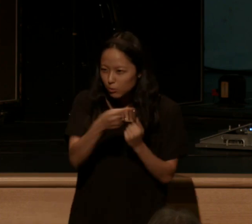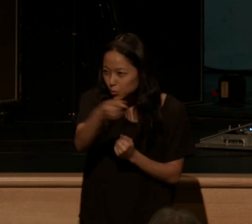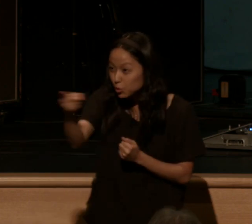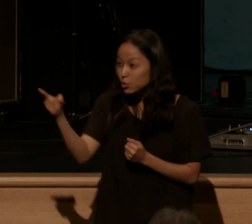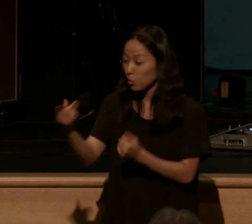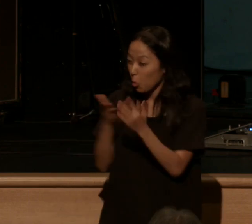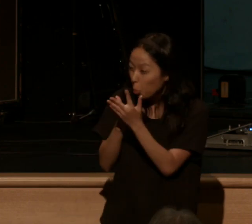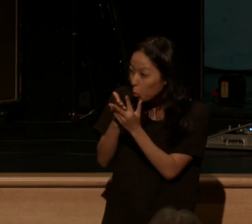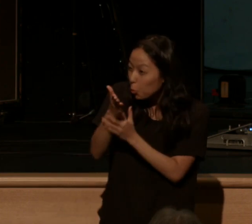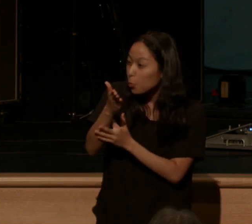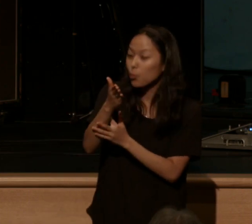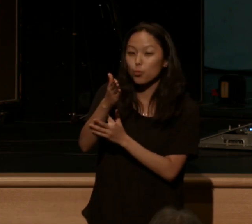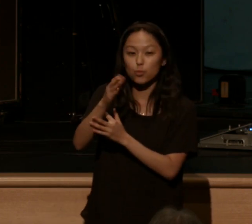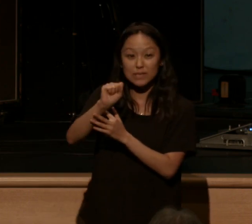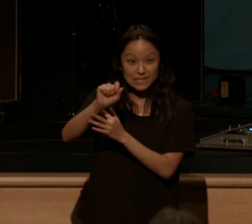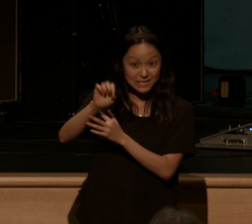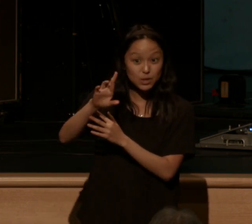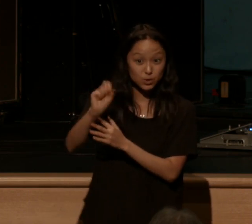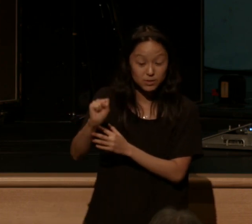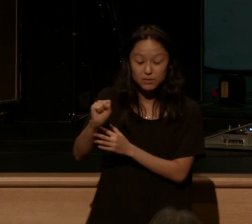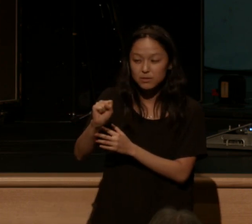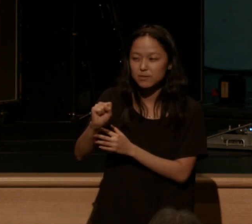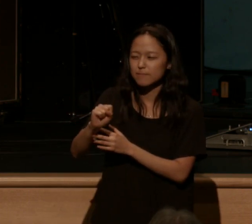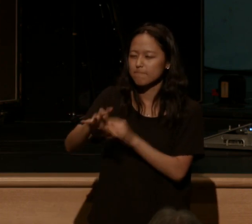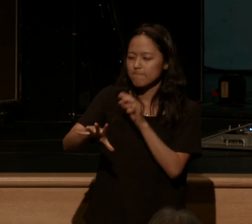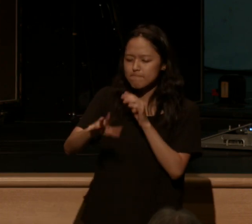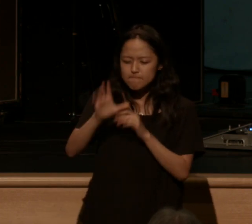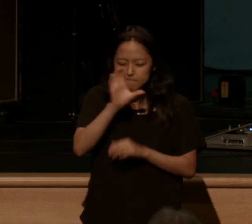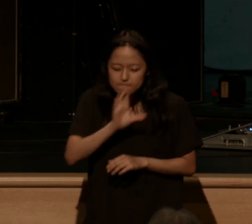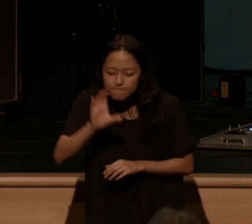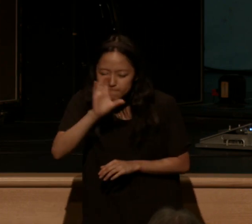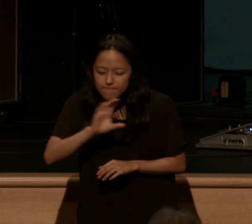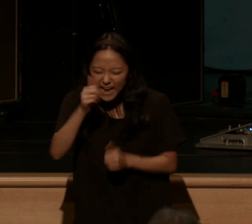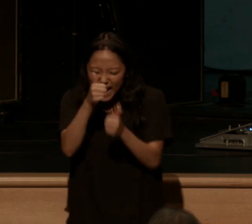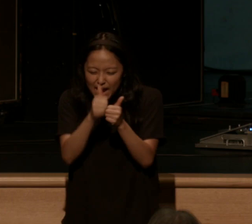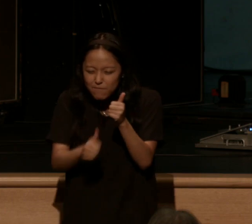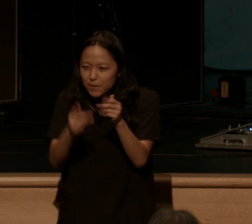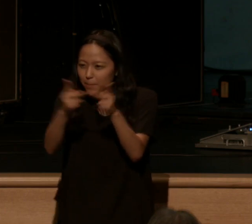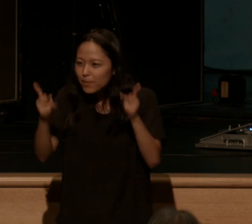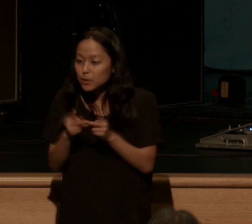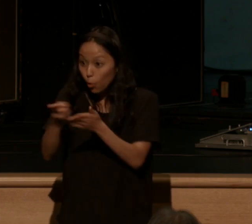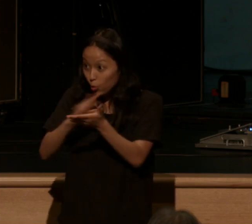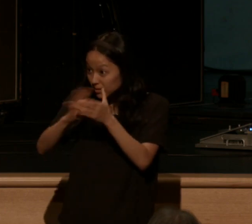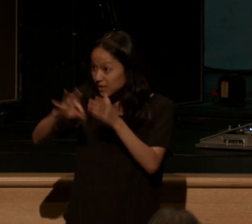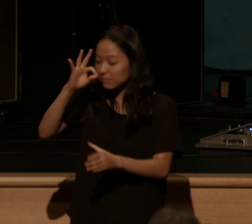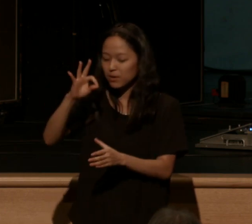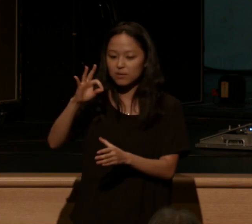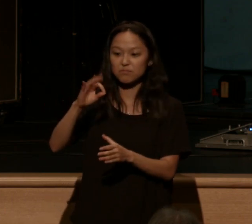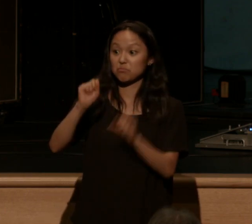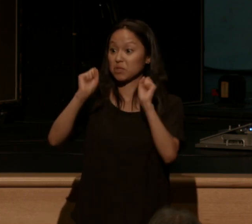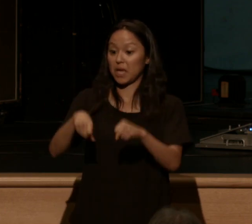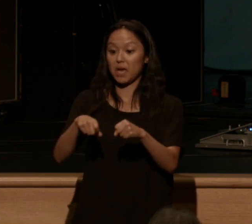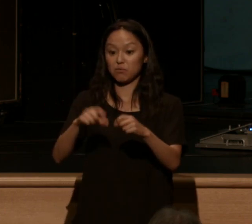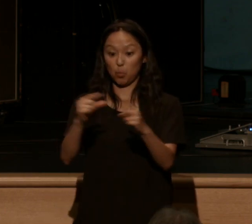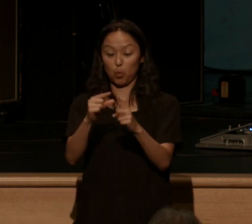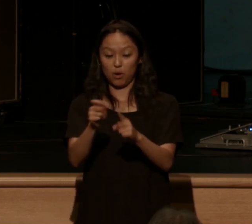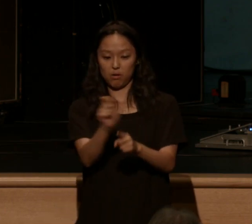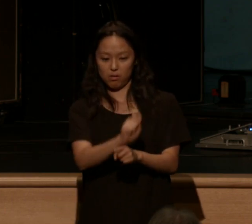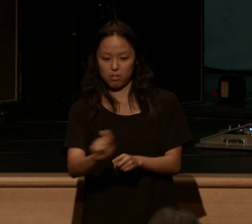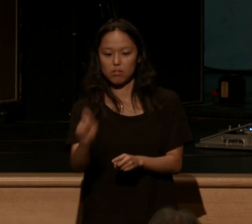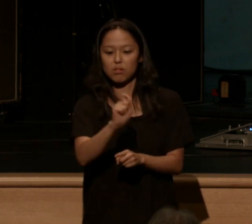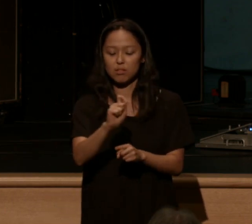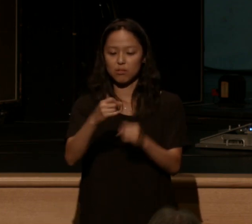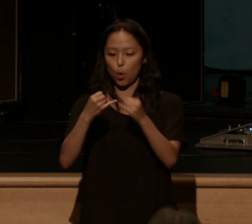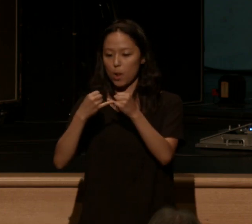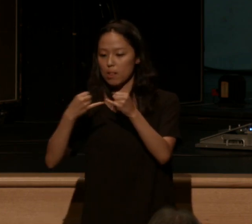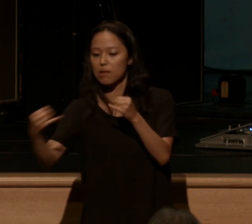go through this series, find every place the Holy Spirit is mentioned in the book of Acts. Underline it in my Bible. It's red penned or it's circled